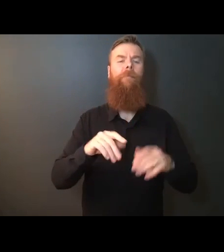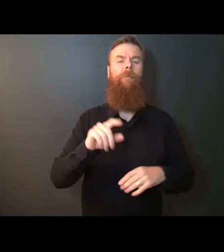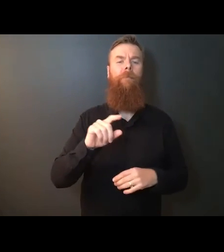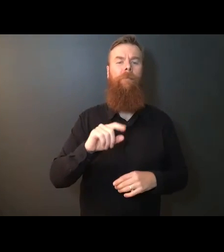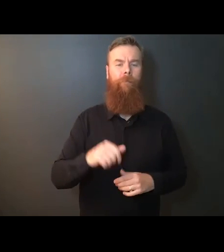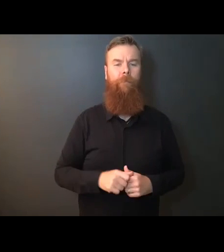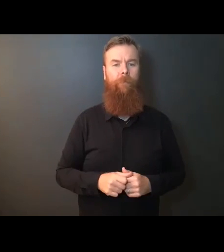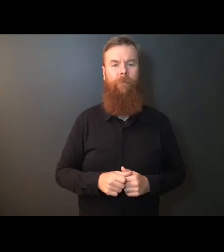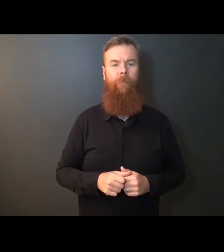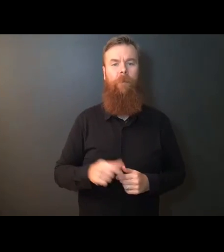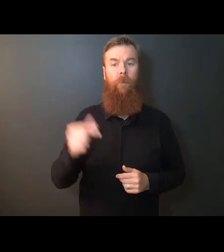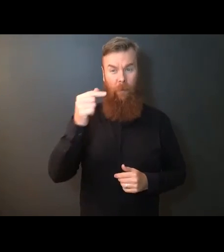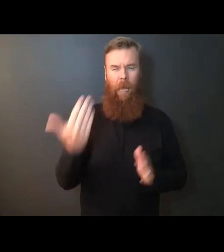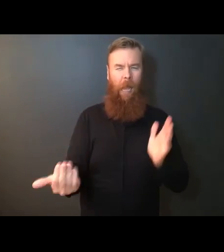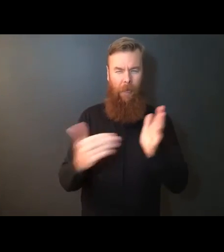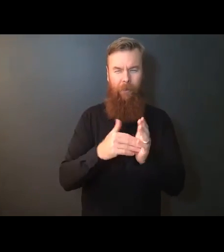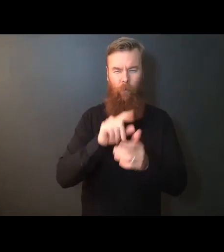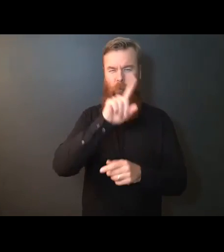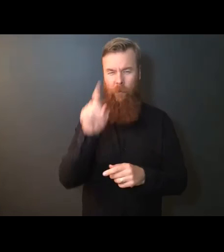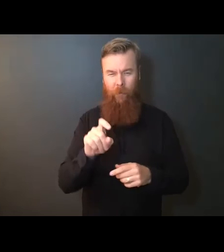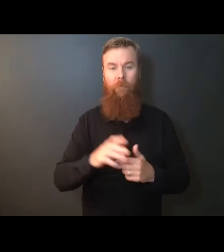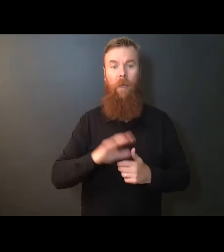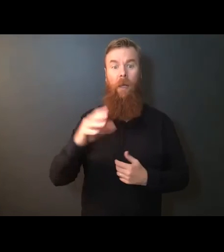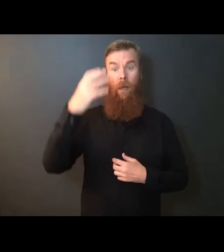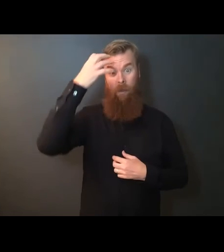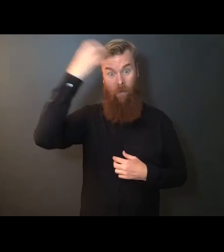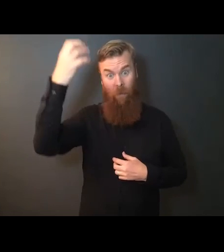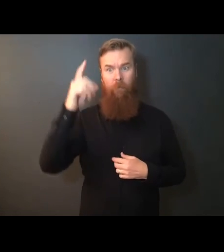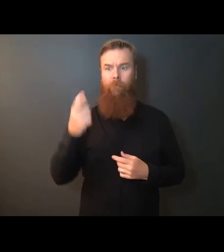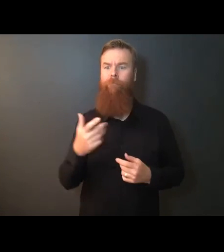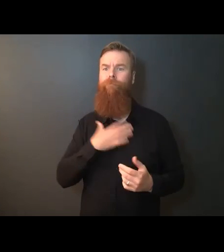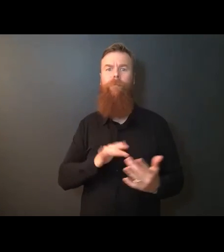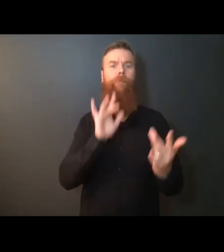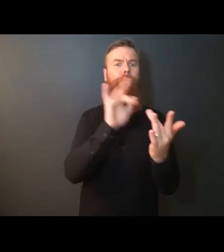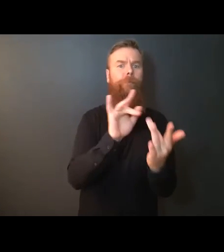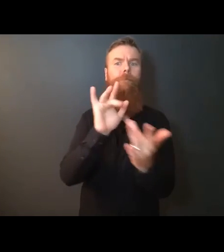to youth with disabilities. So I guess that for consultation purpose.